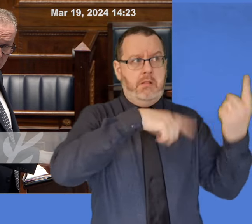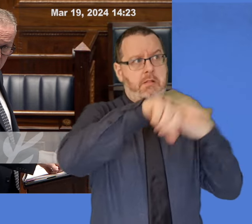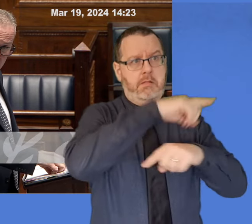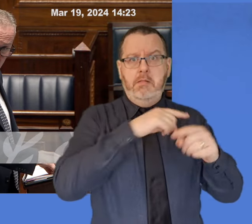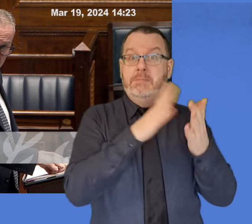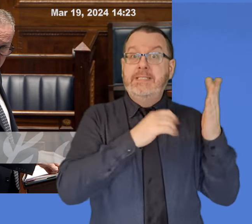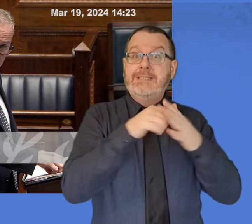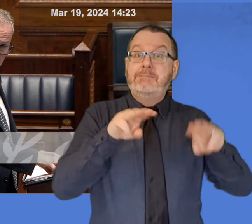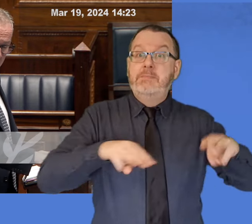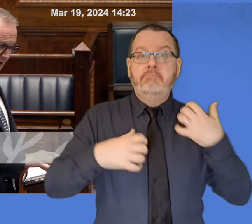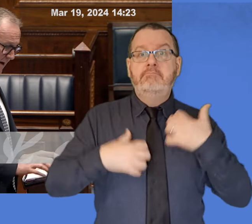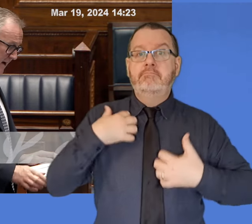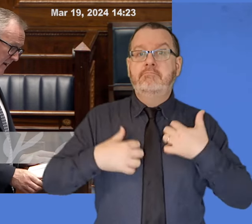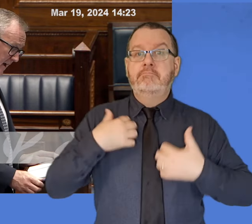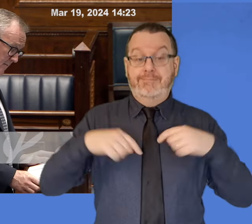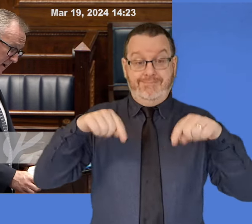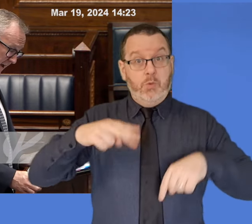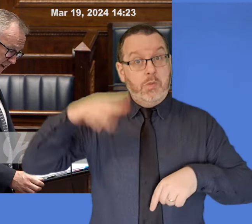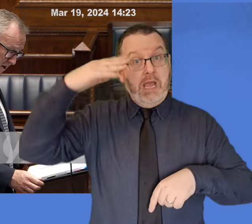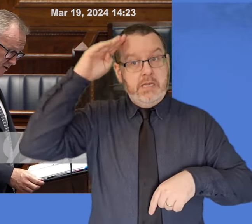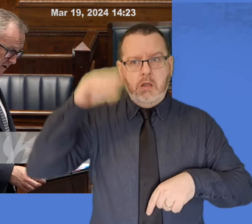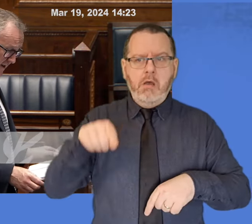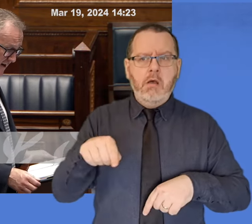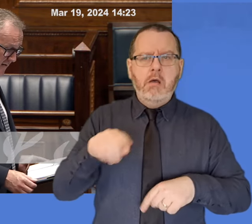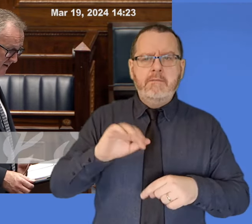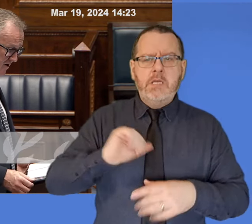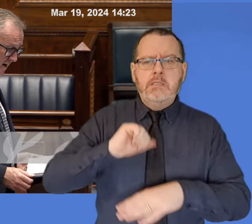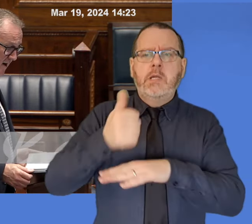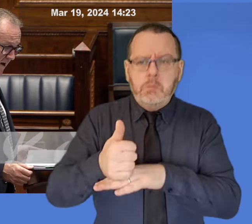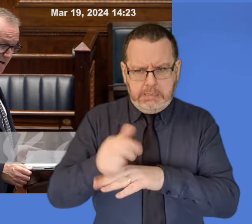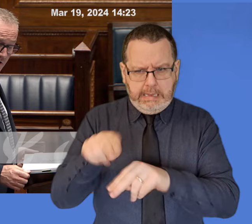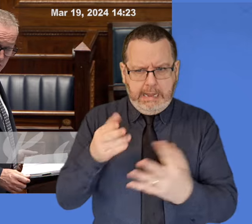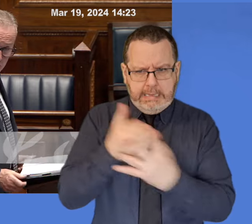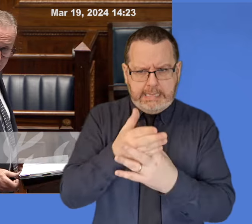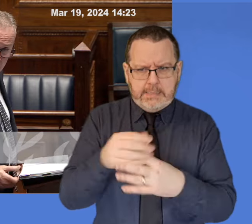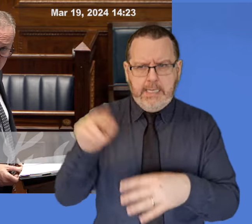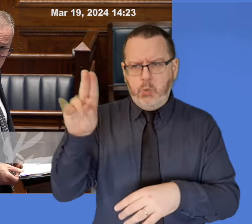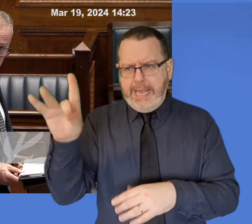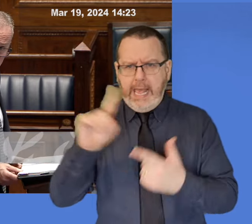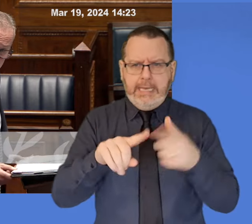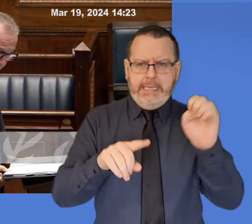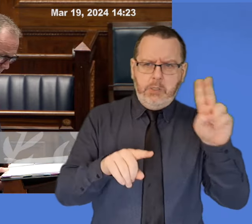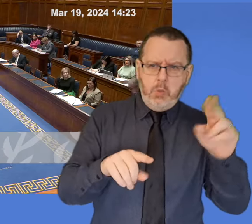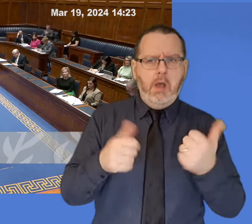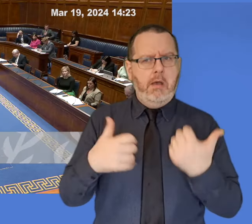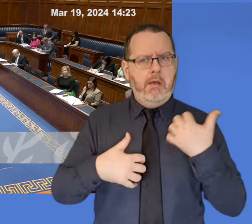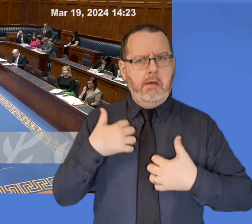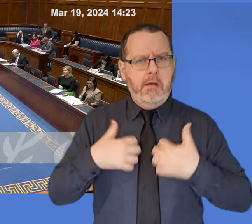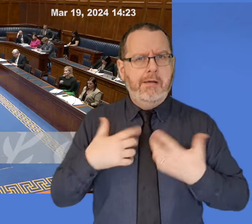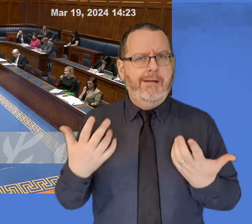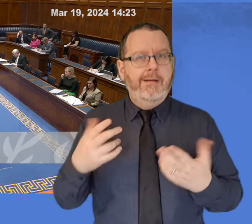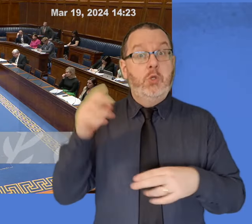also in Europe as well. And I think it's our duty in the time ahead to try and exploit that to the fullest possible way we can. Tom